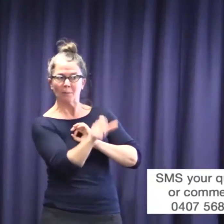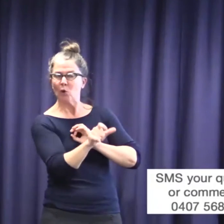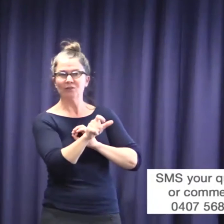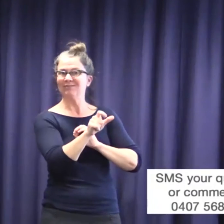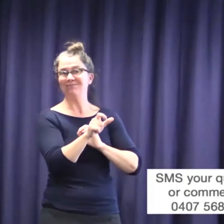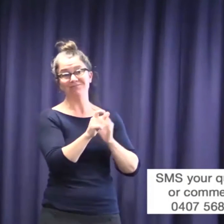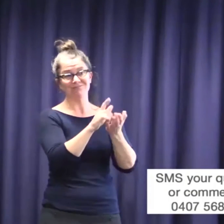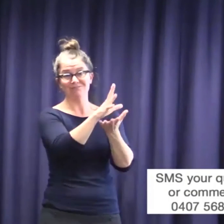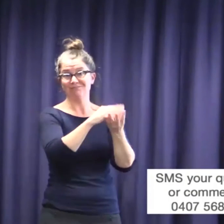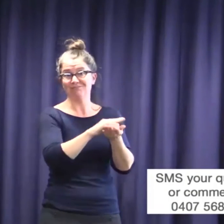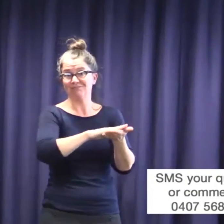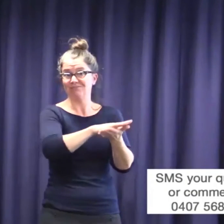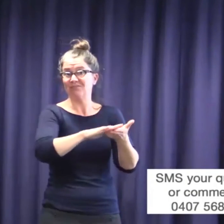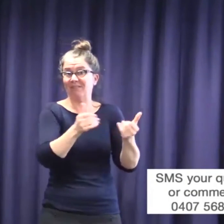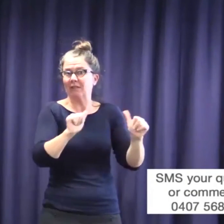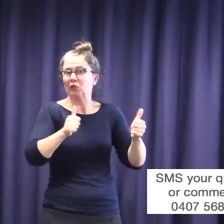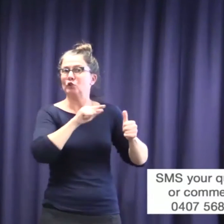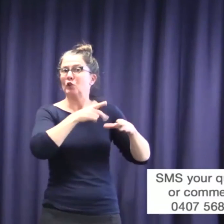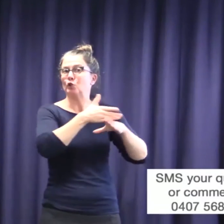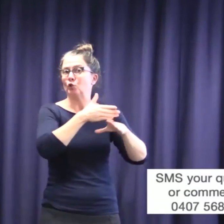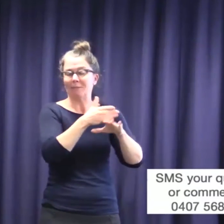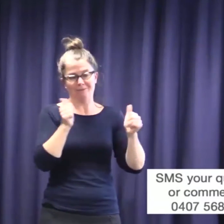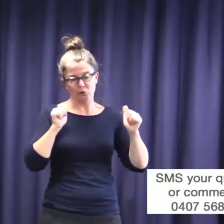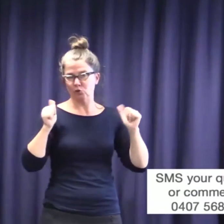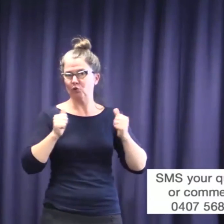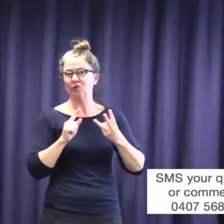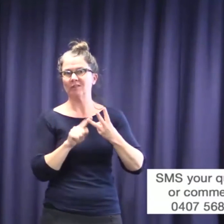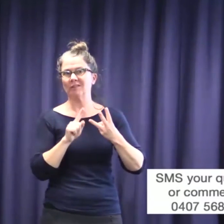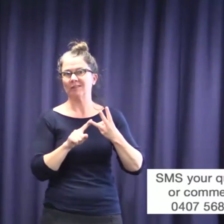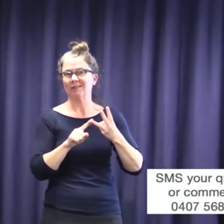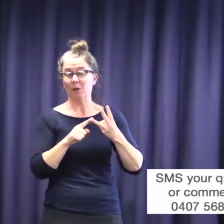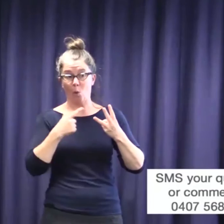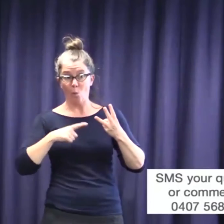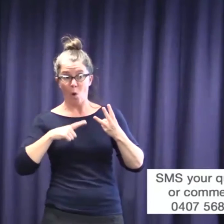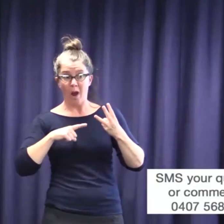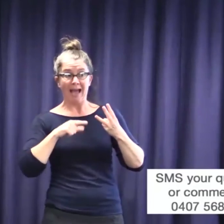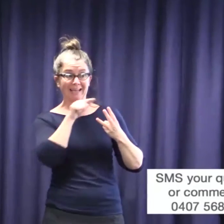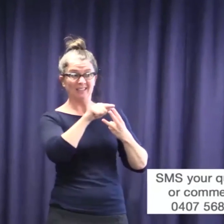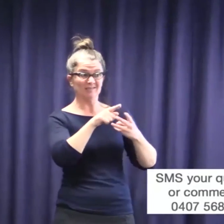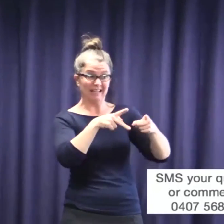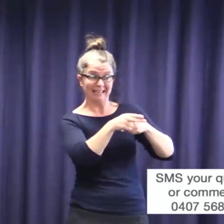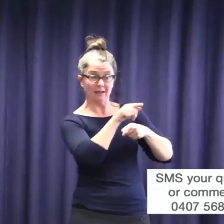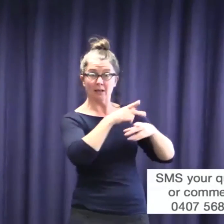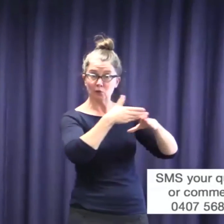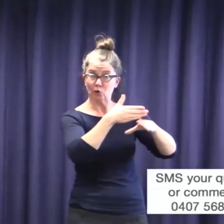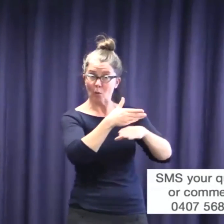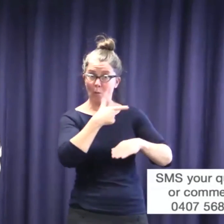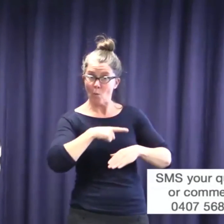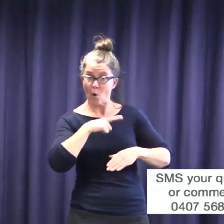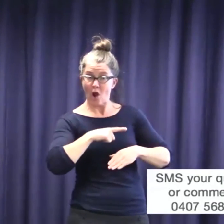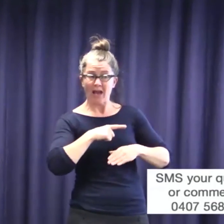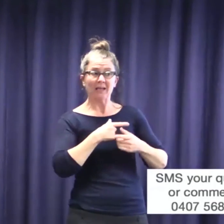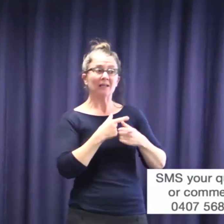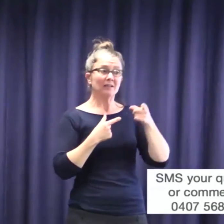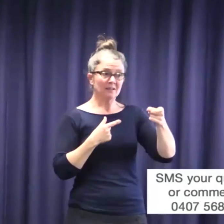and that was to try and pull additional funding in to be able to... we